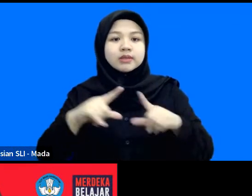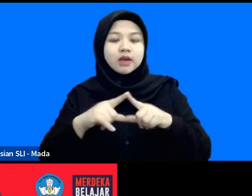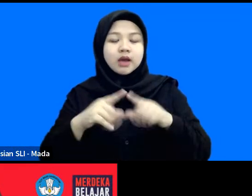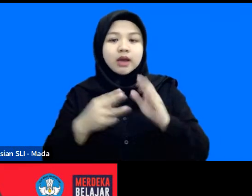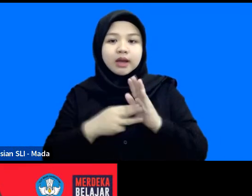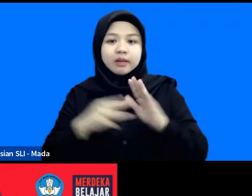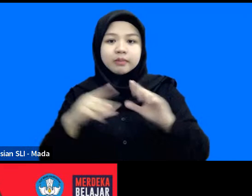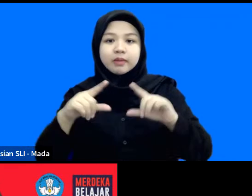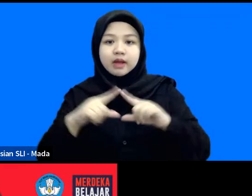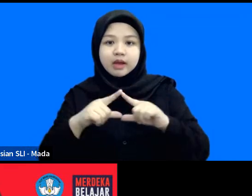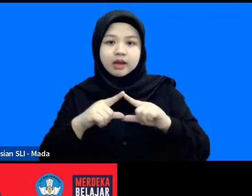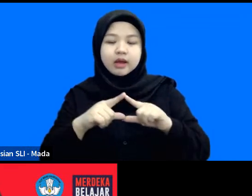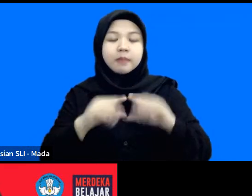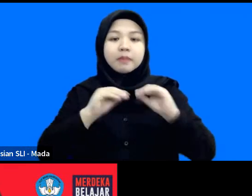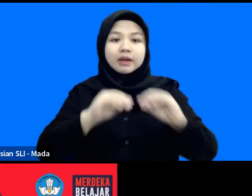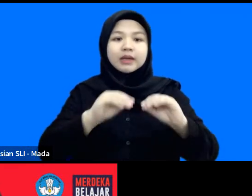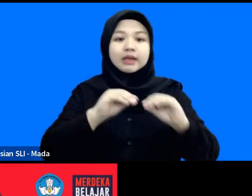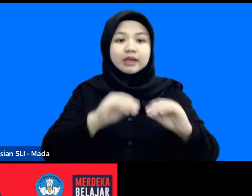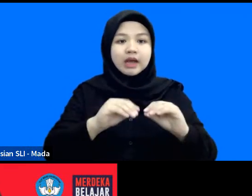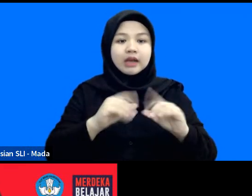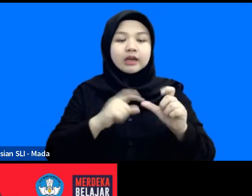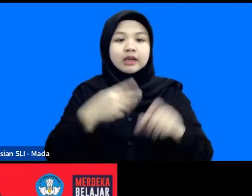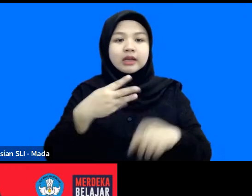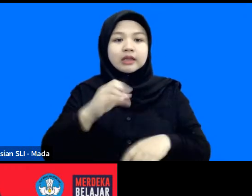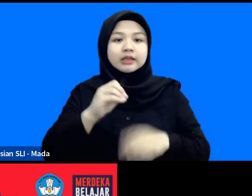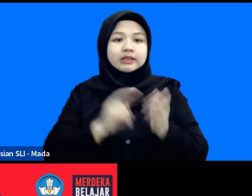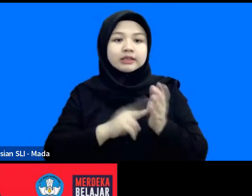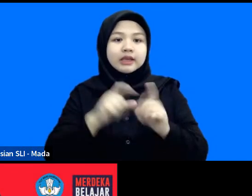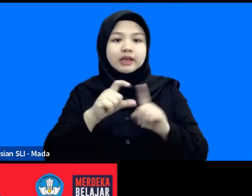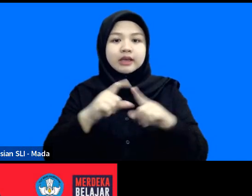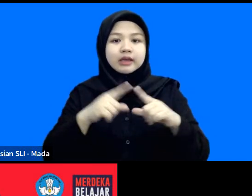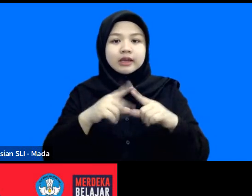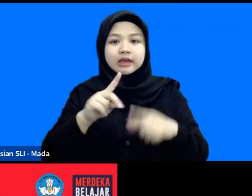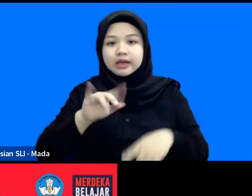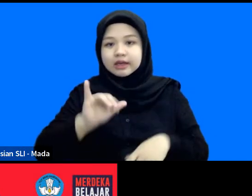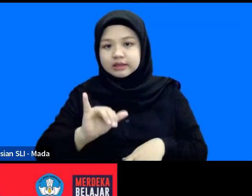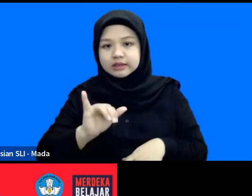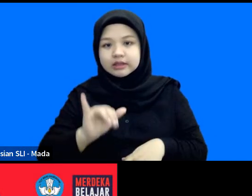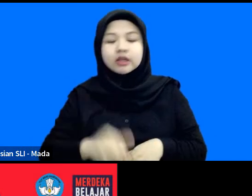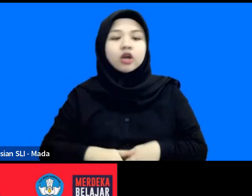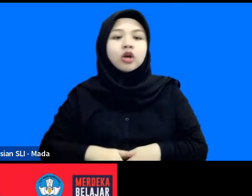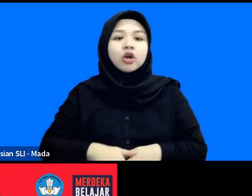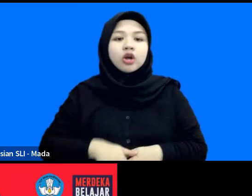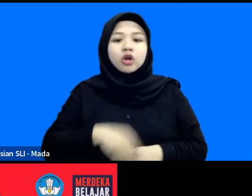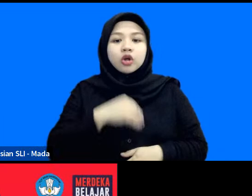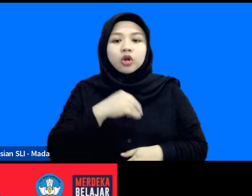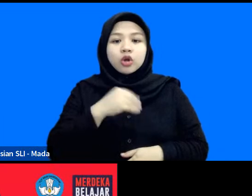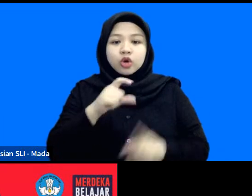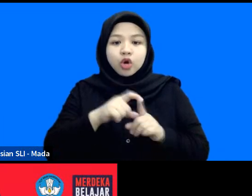Education in Curriculum and Teaching. Dr. Iwan also holds a Doctor of Philosophy from Michigan State